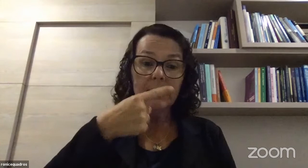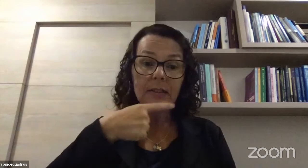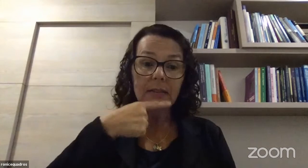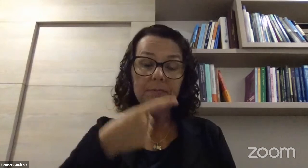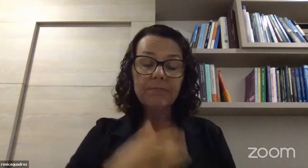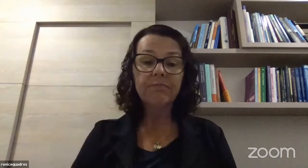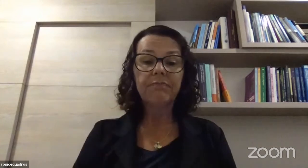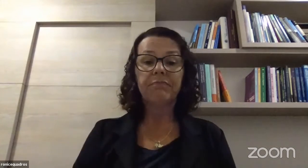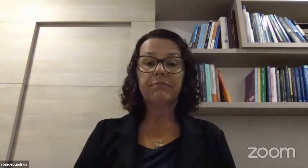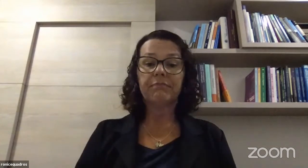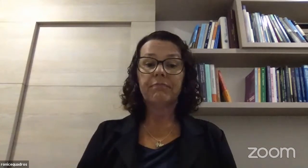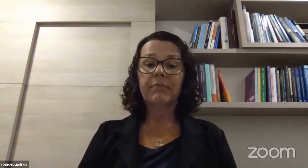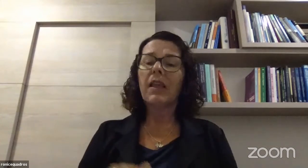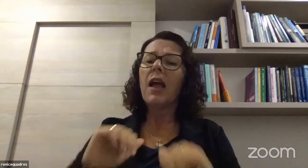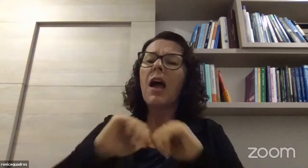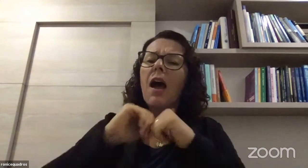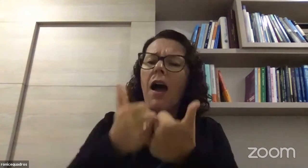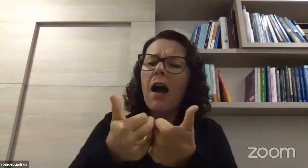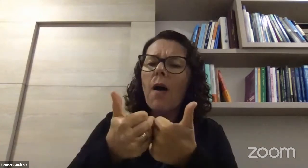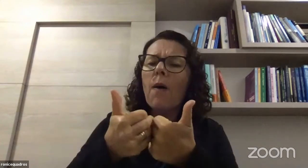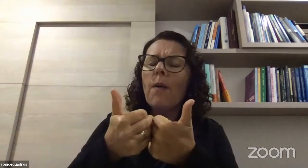If I am a hearing person,